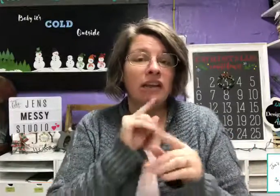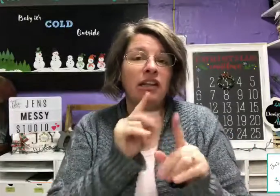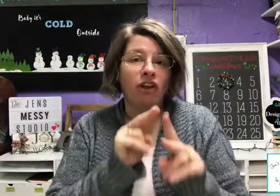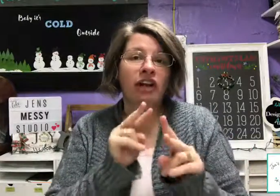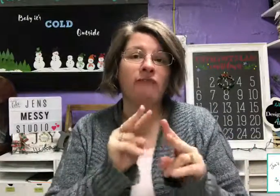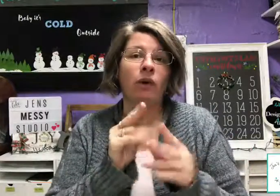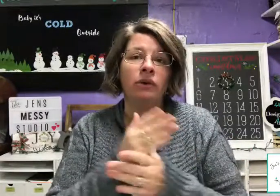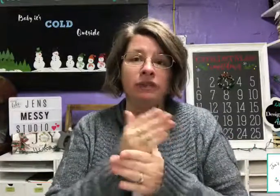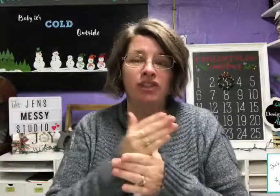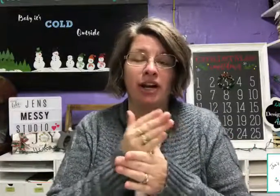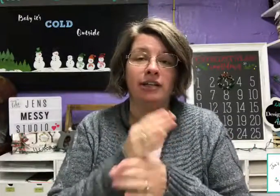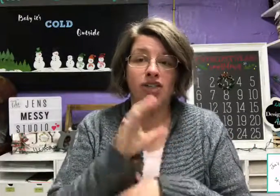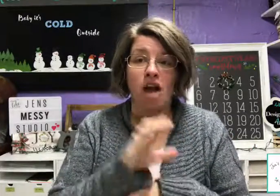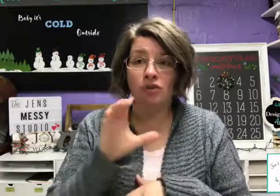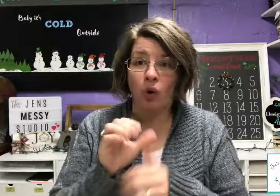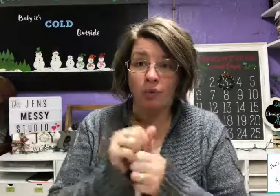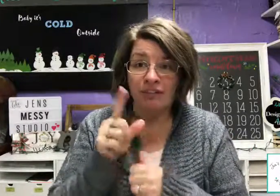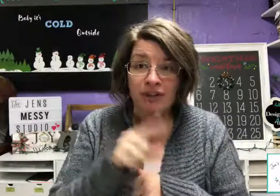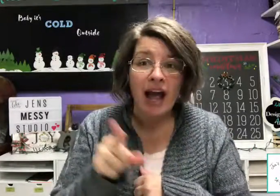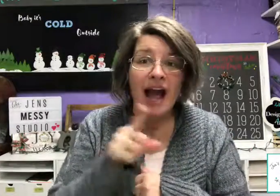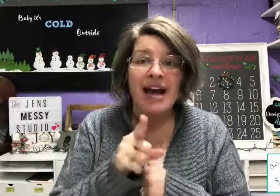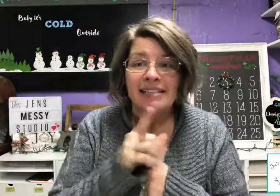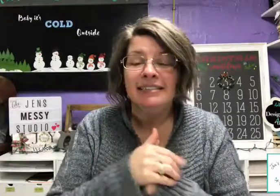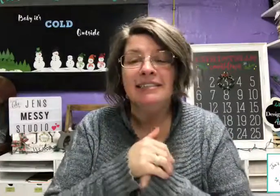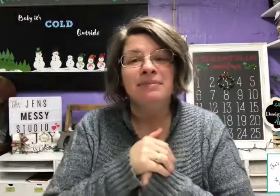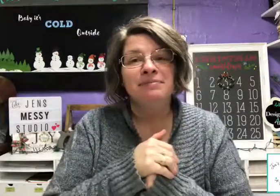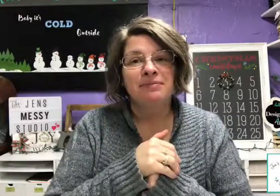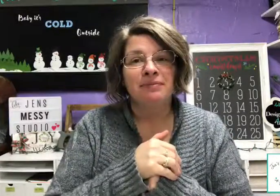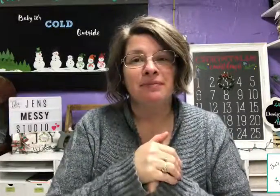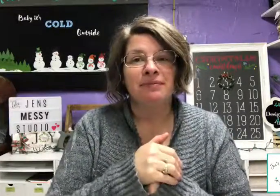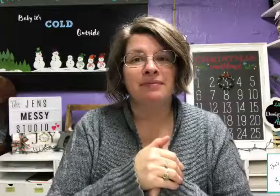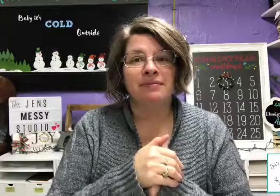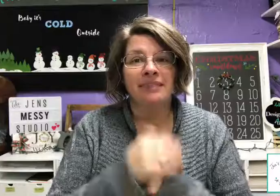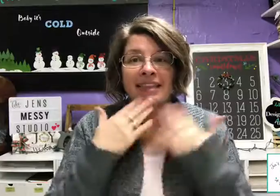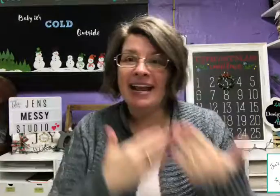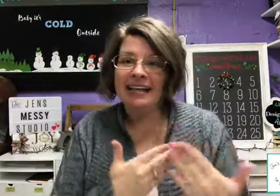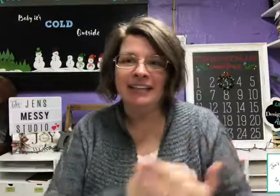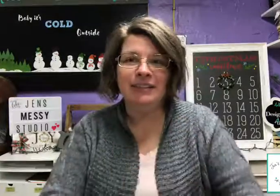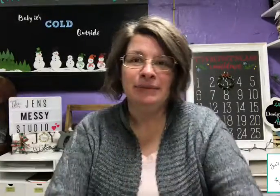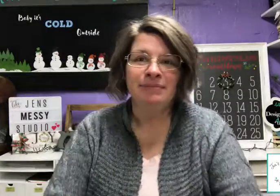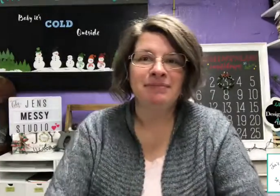really enjoying the photo of Joshua with you guys. Thank you.